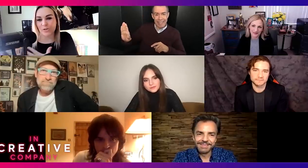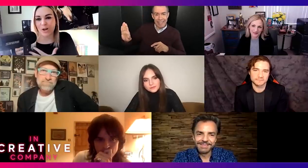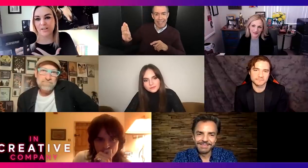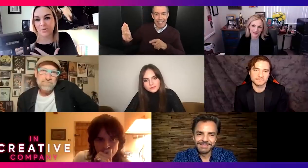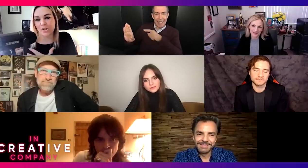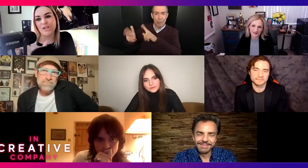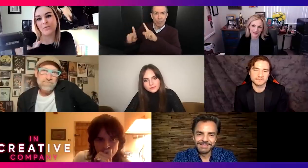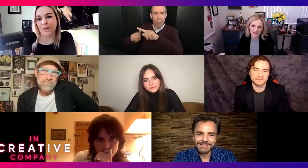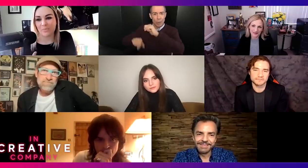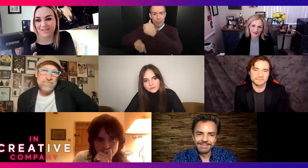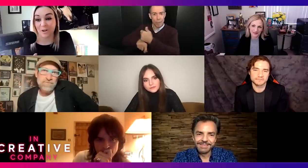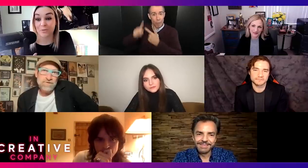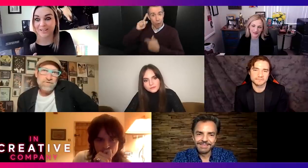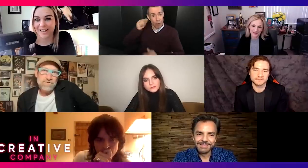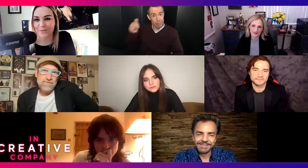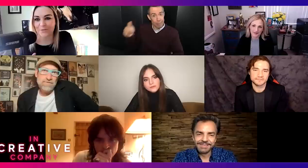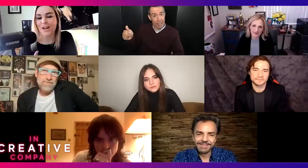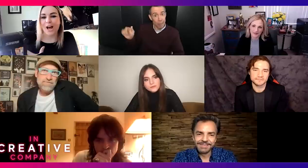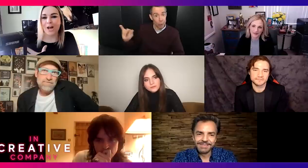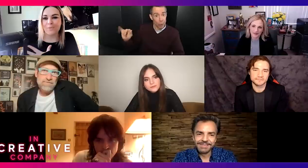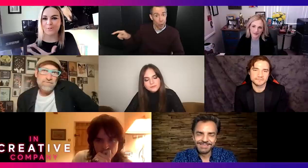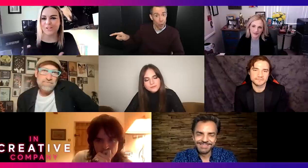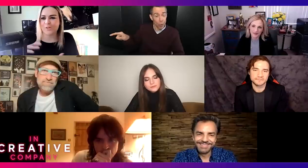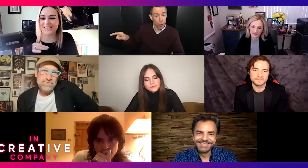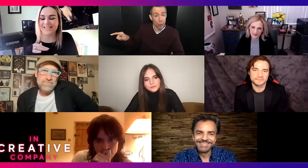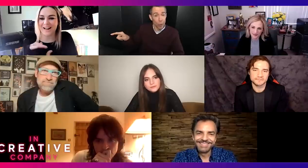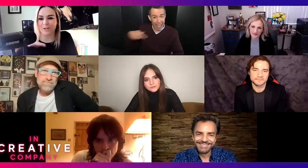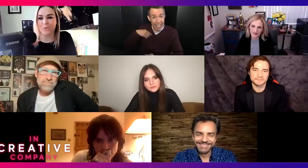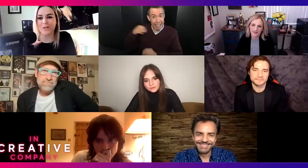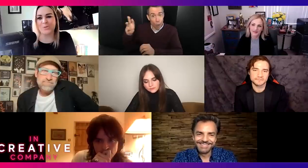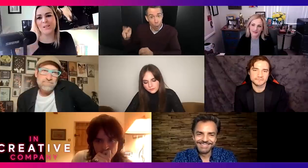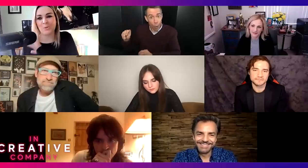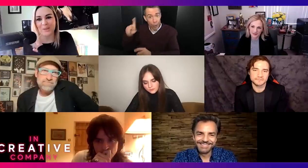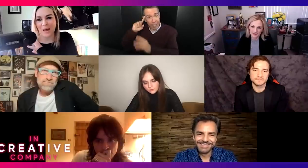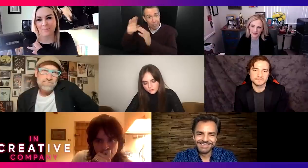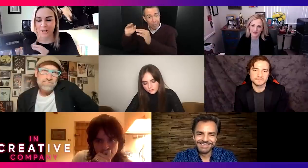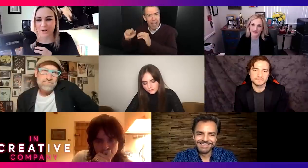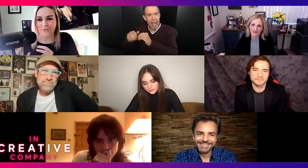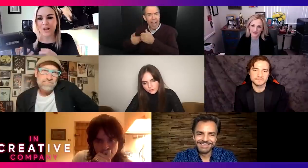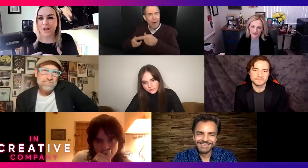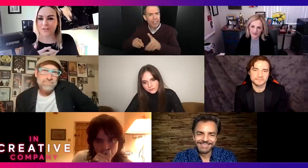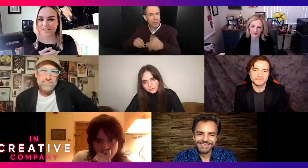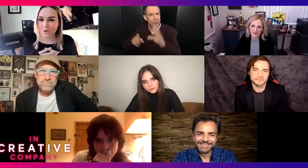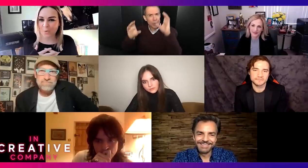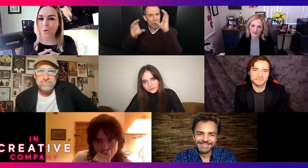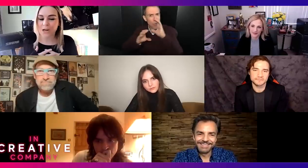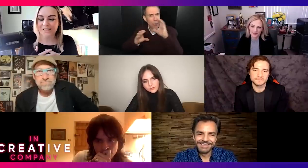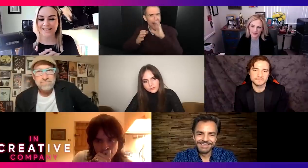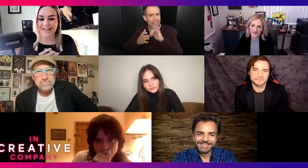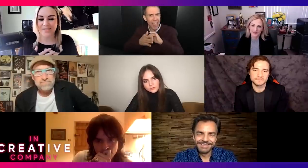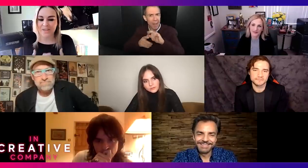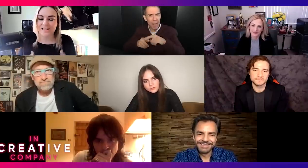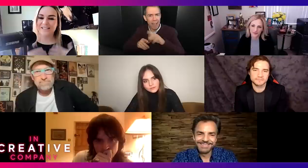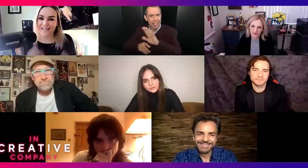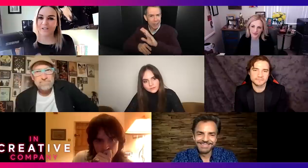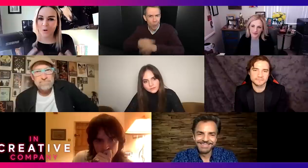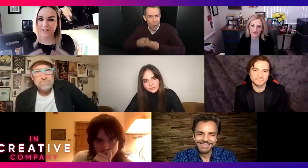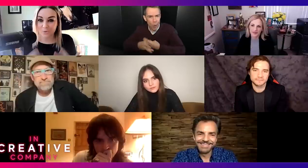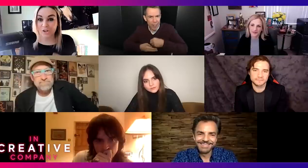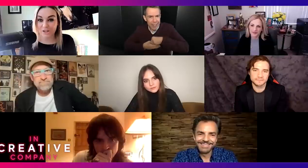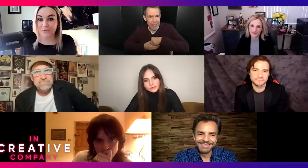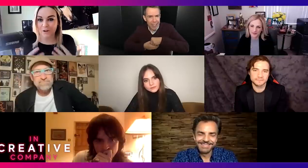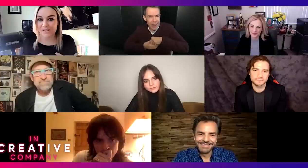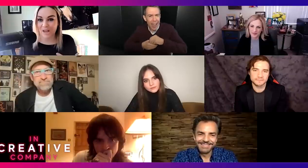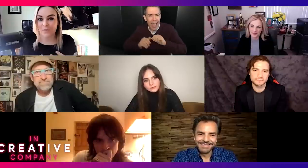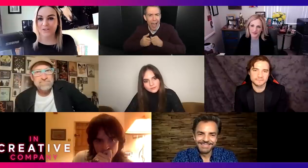standard that he's trying to achieve for himself in life. And was interested in how you wanted to explore that part of his inner world and the things that he's